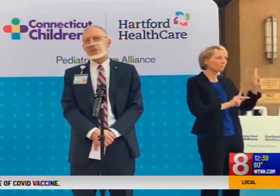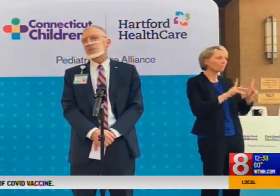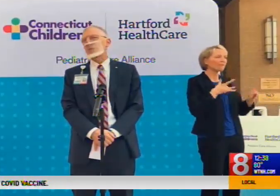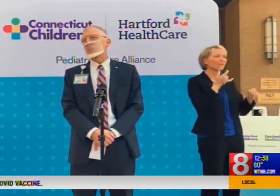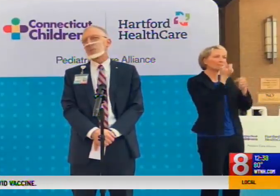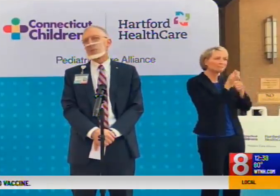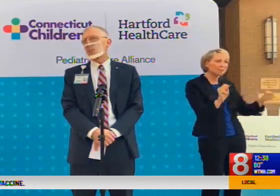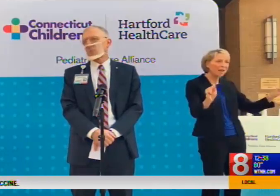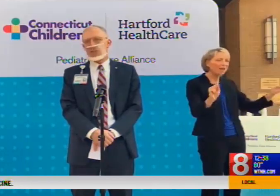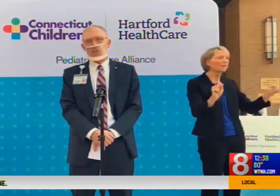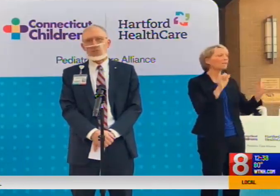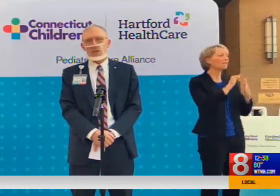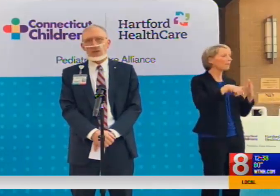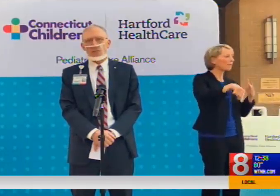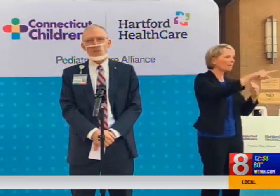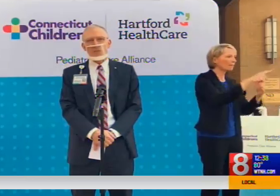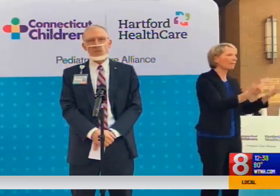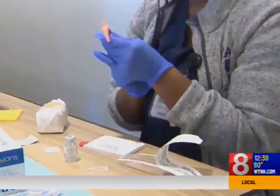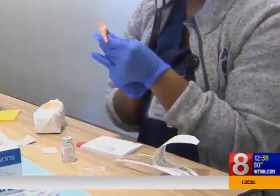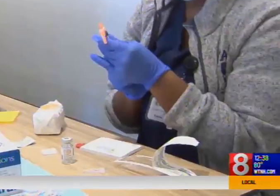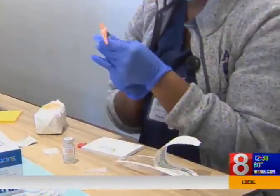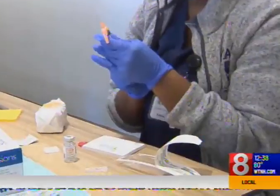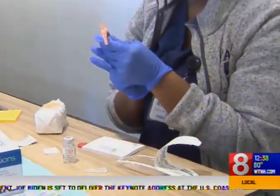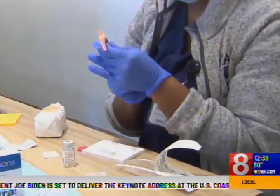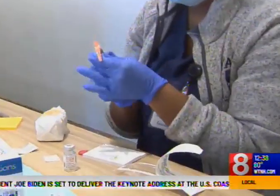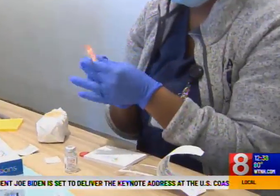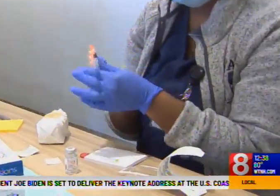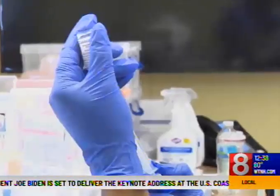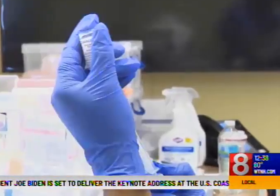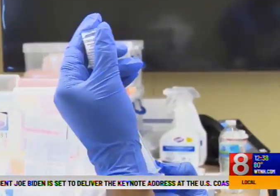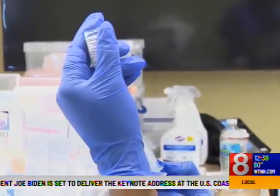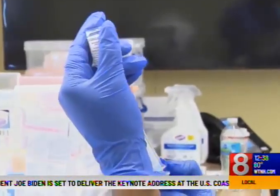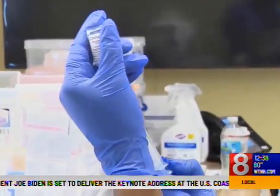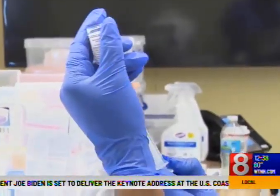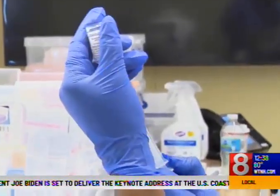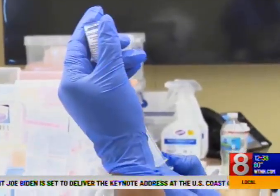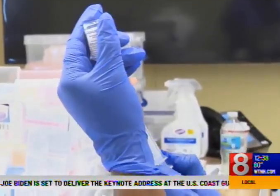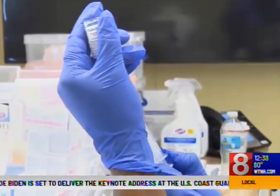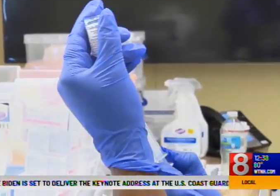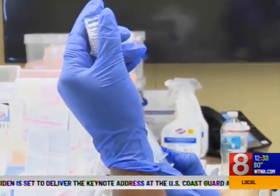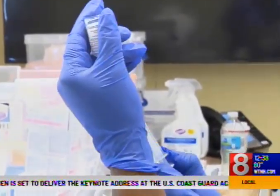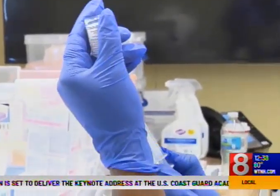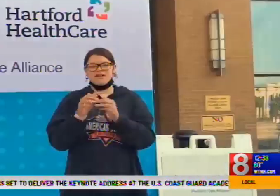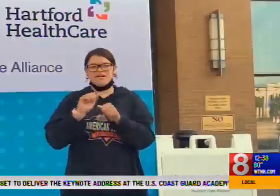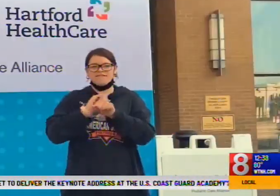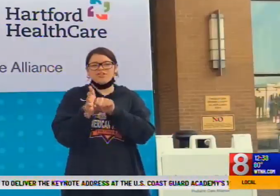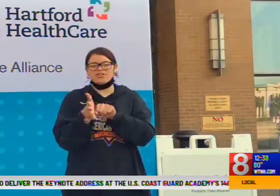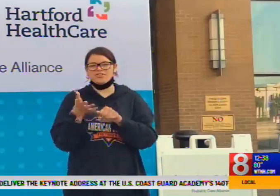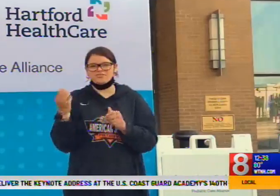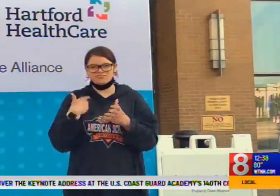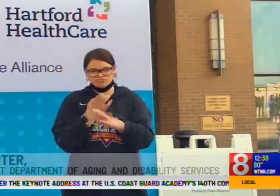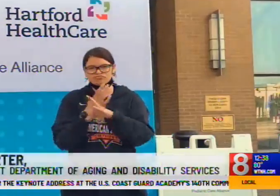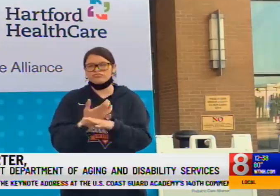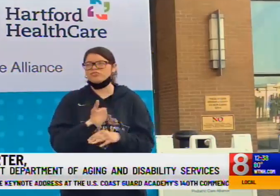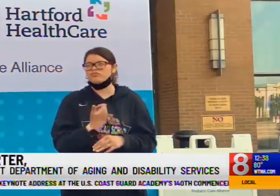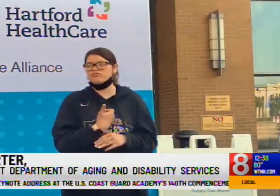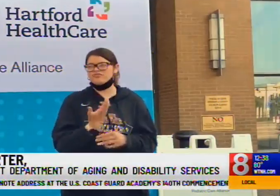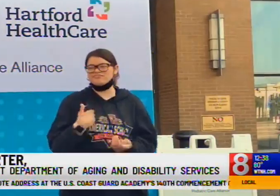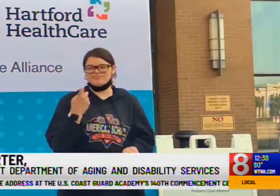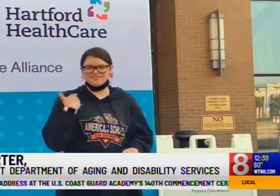-19 vaccine clinic for students here, ages 12 and up, who just last week became eligible. Today I'm getting my vaccine because I want to